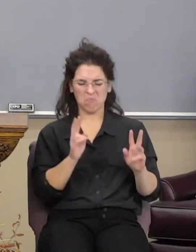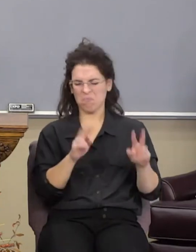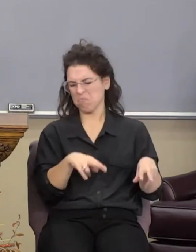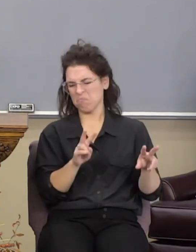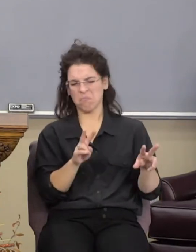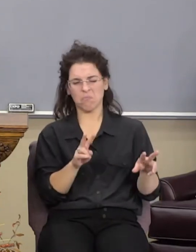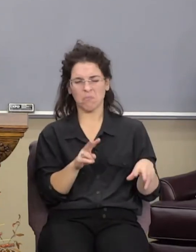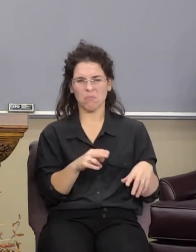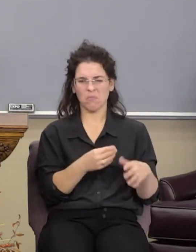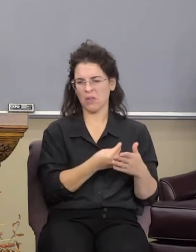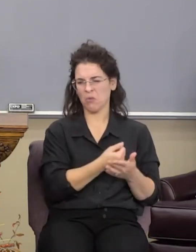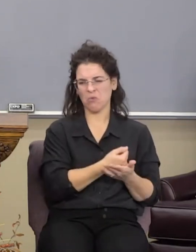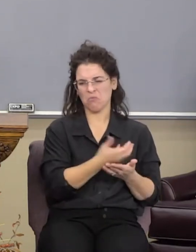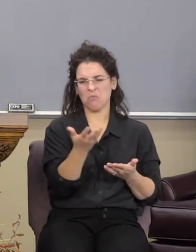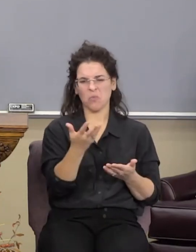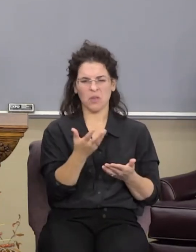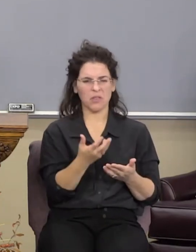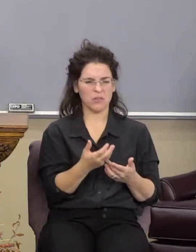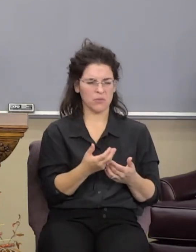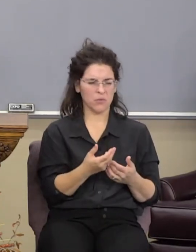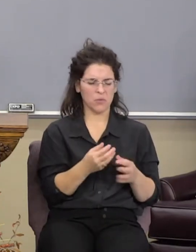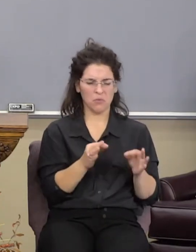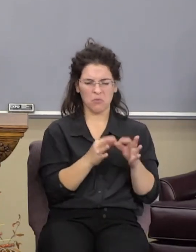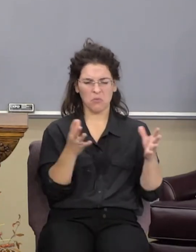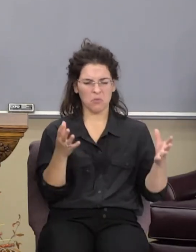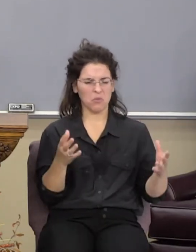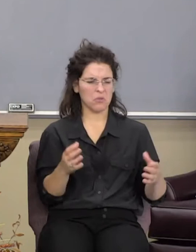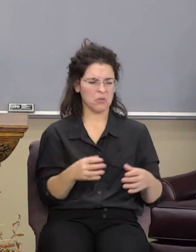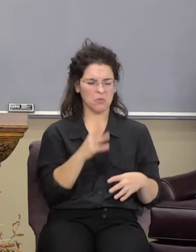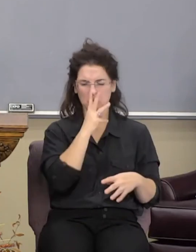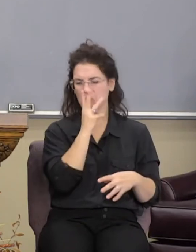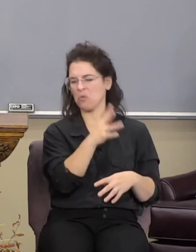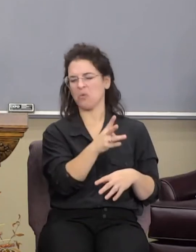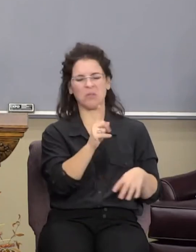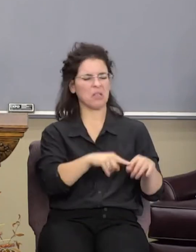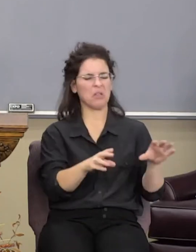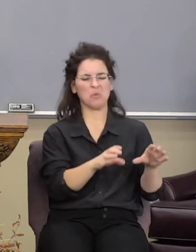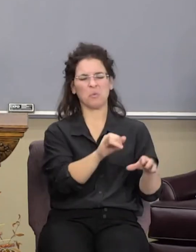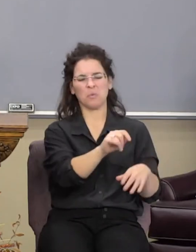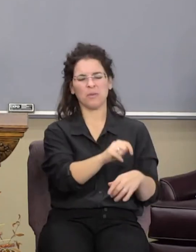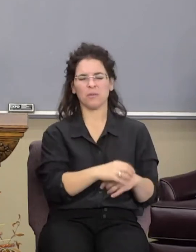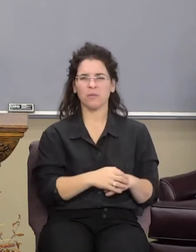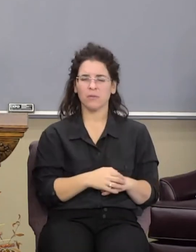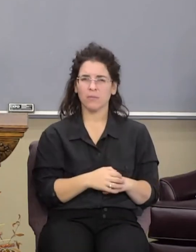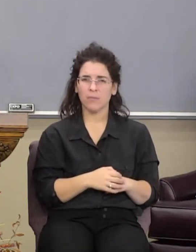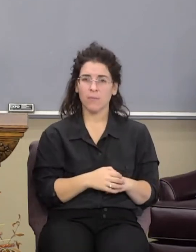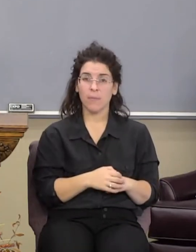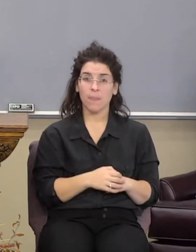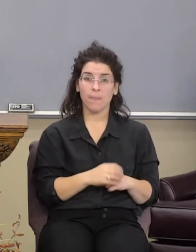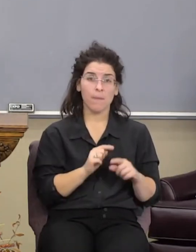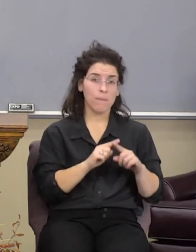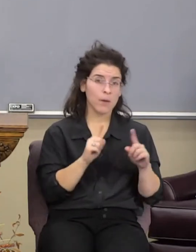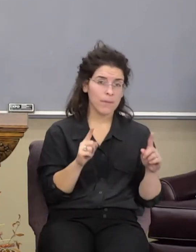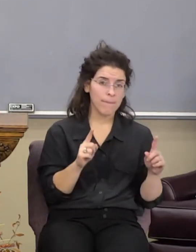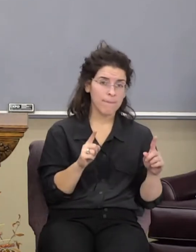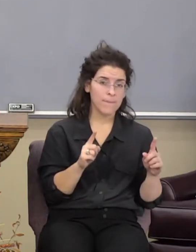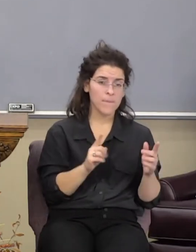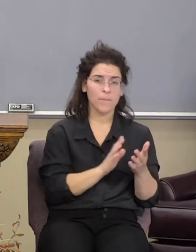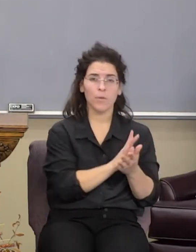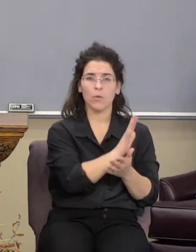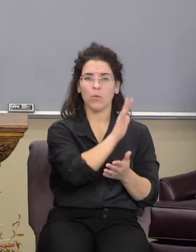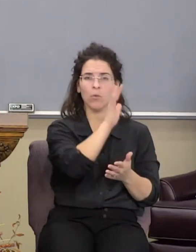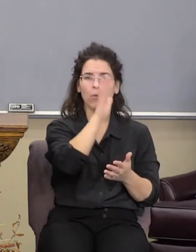were expendable, they were ignored, they can't do it. And yet,